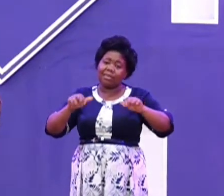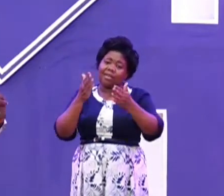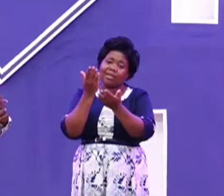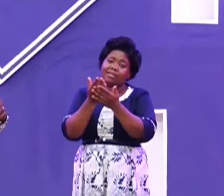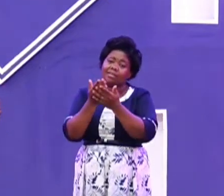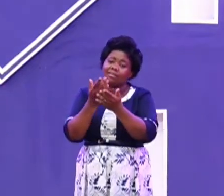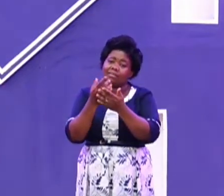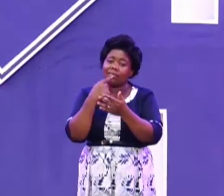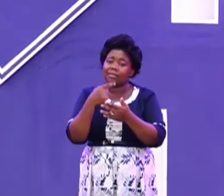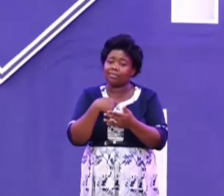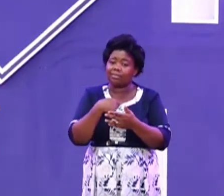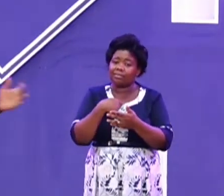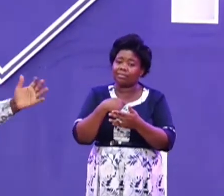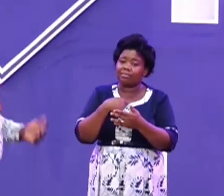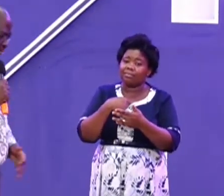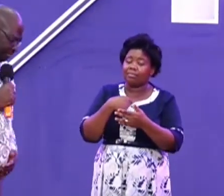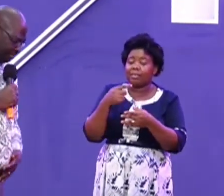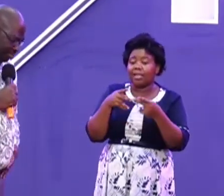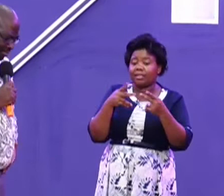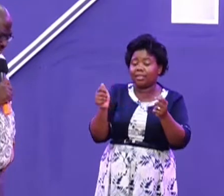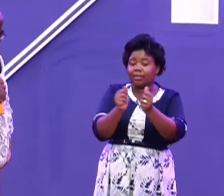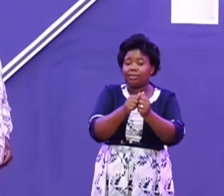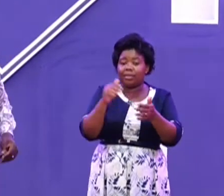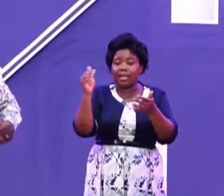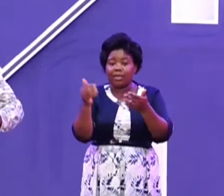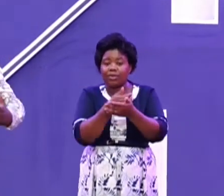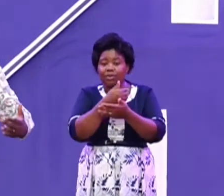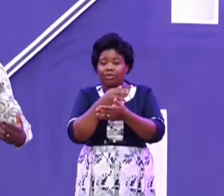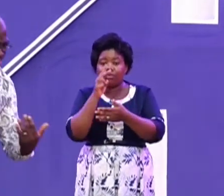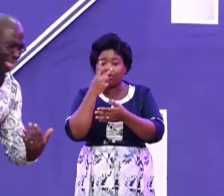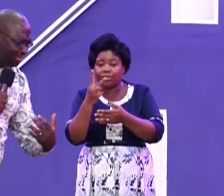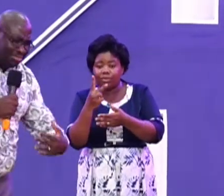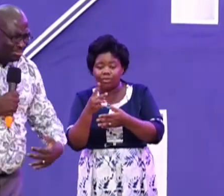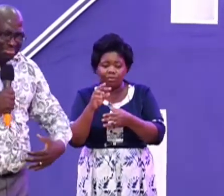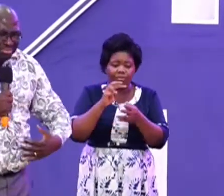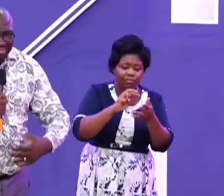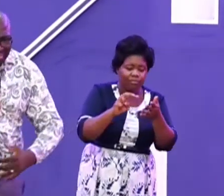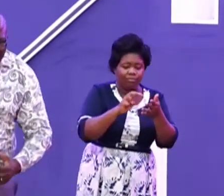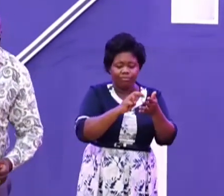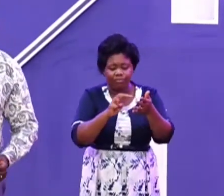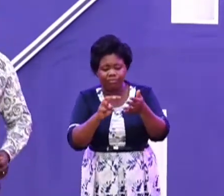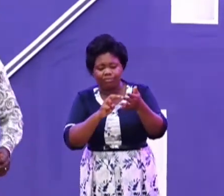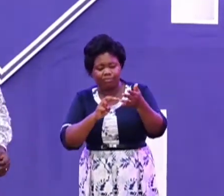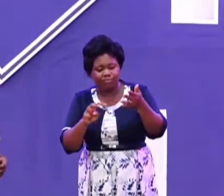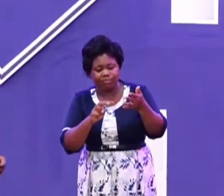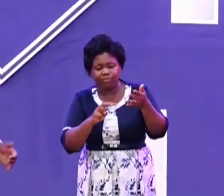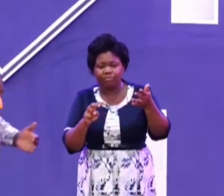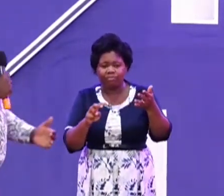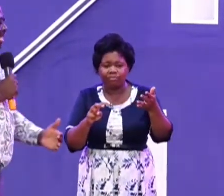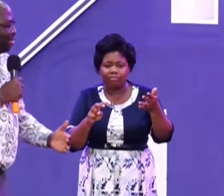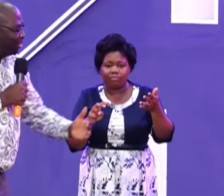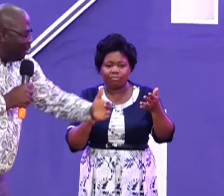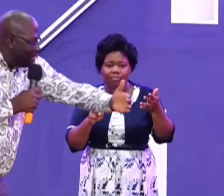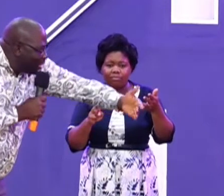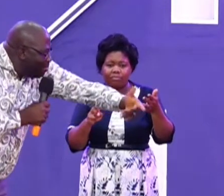Nangamba. And he told me. Natandika na new vision. I began with new vision. Nsoma nsoma. I read, I was reading. Nangati